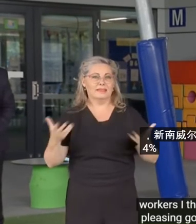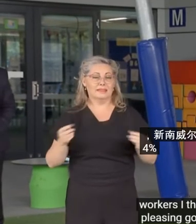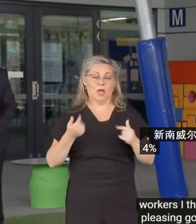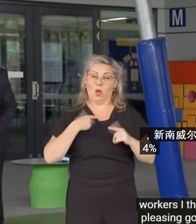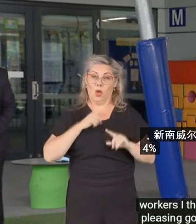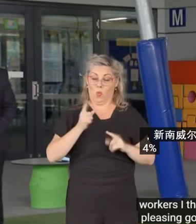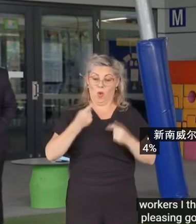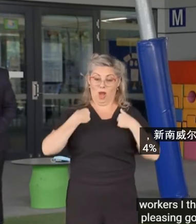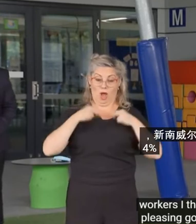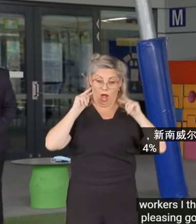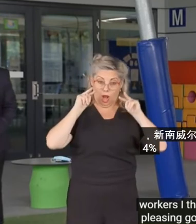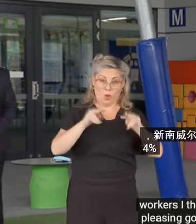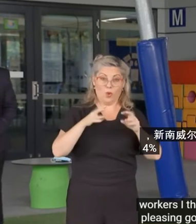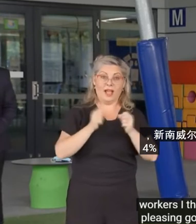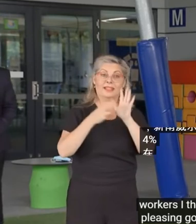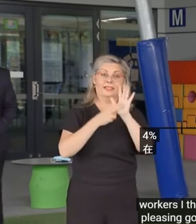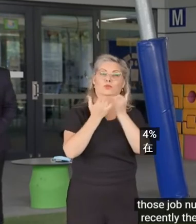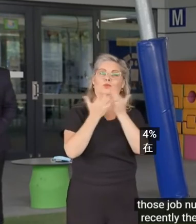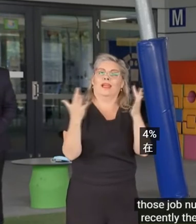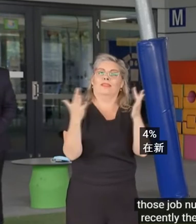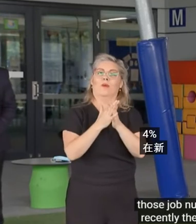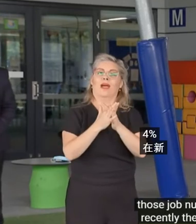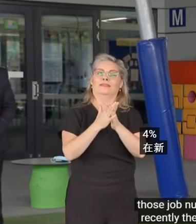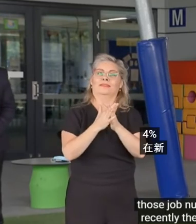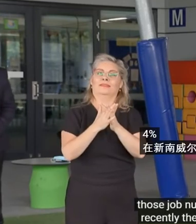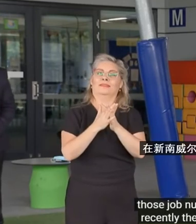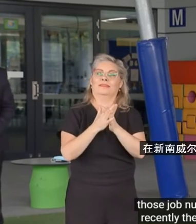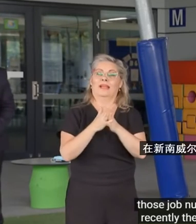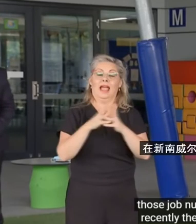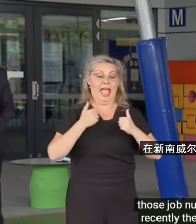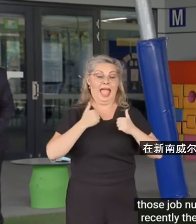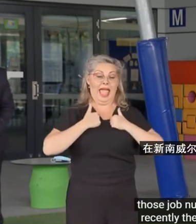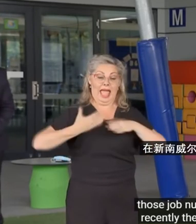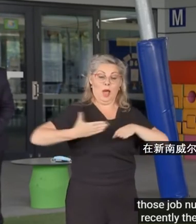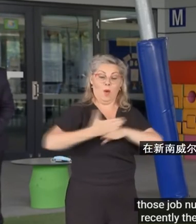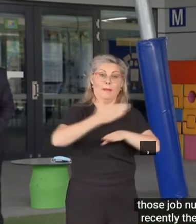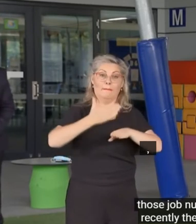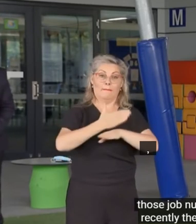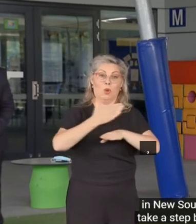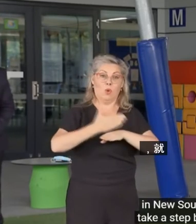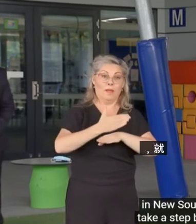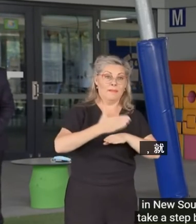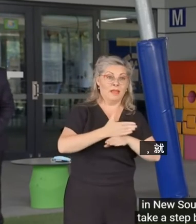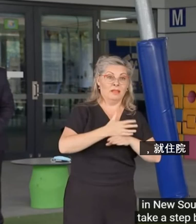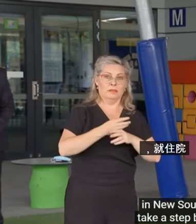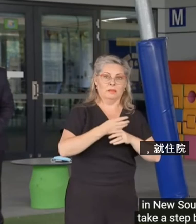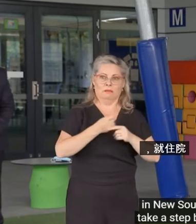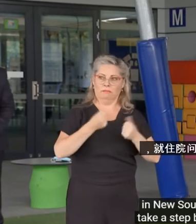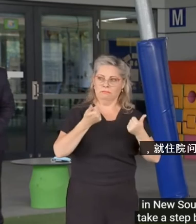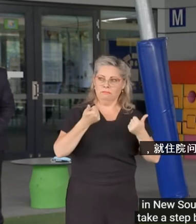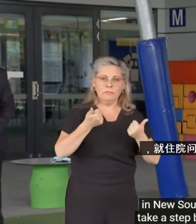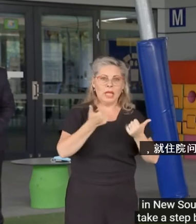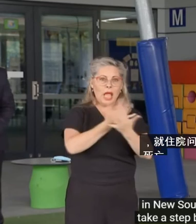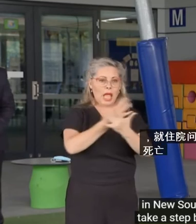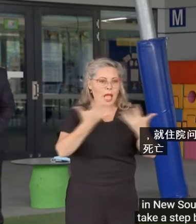at 4%. If we take a step back and look at New South Wales compared to the rest of the world, in terms of hospitalisations, ICUs and